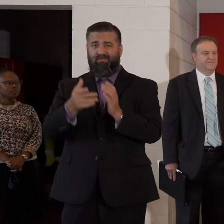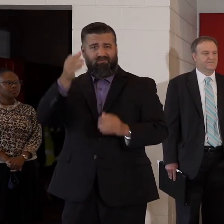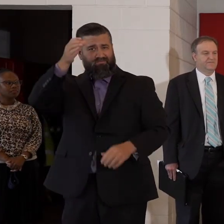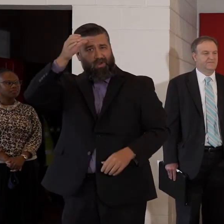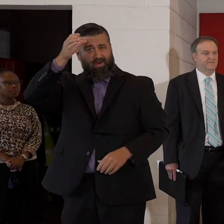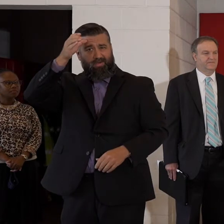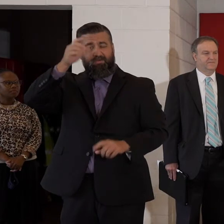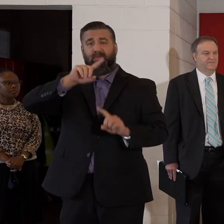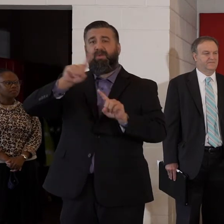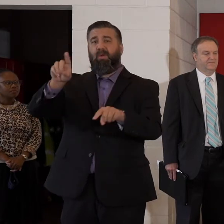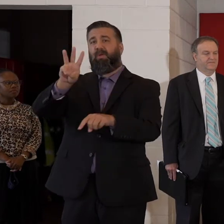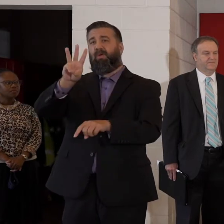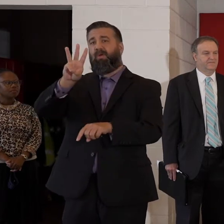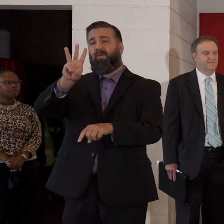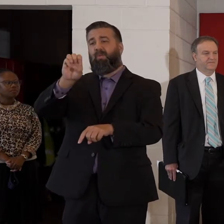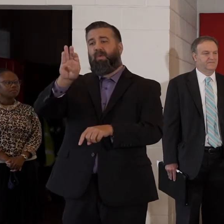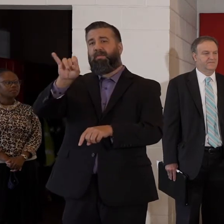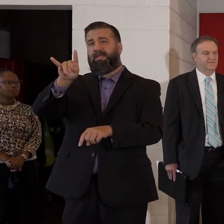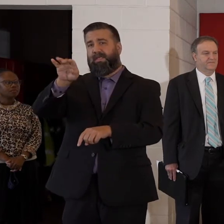can go to the website